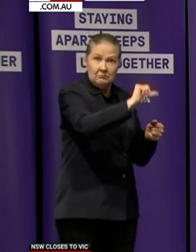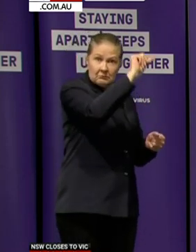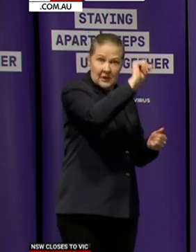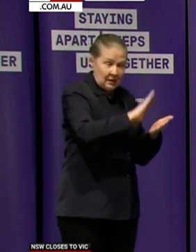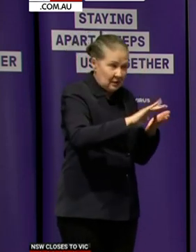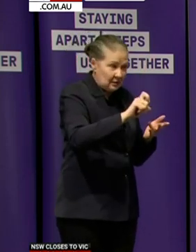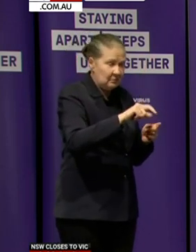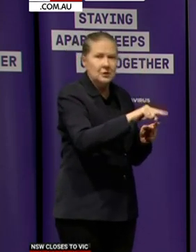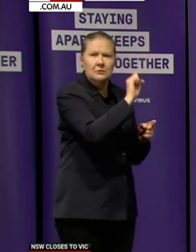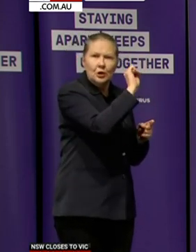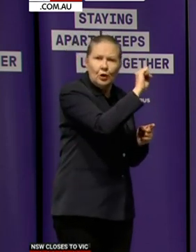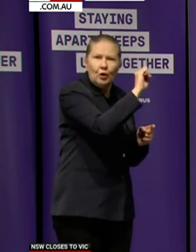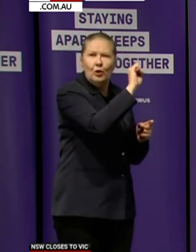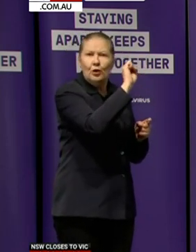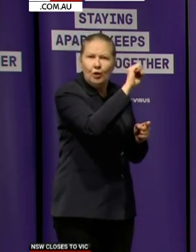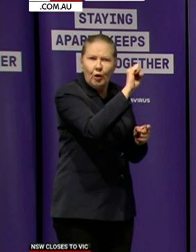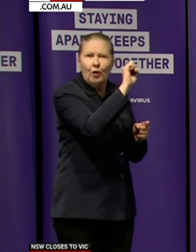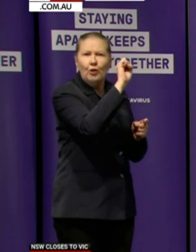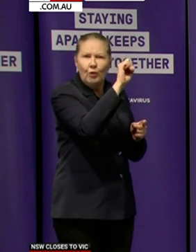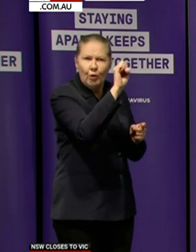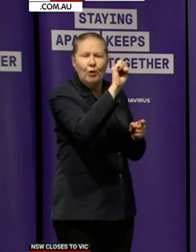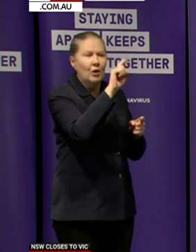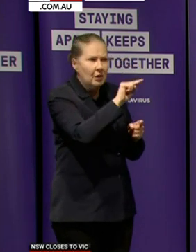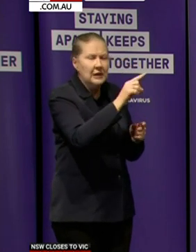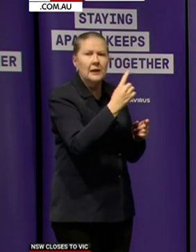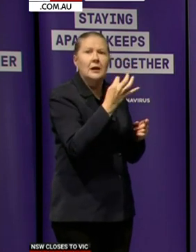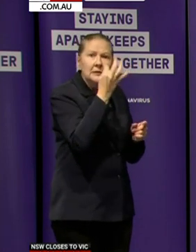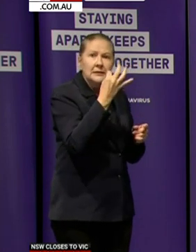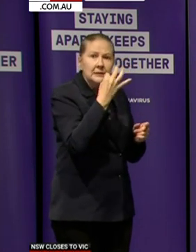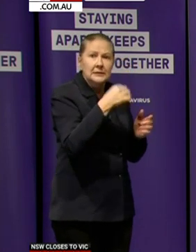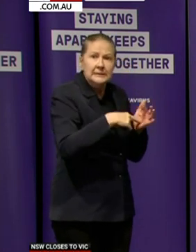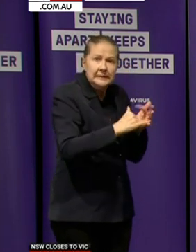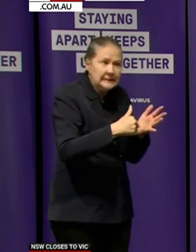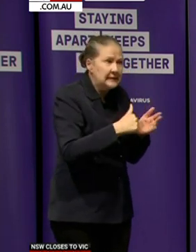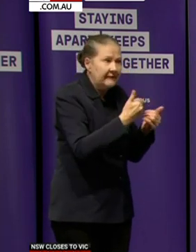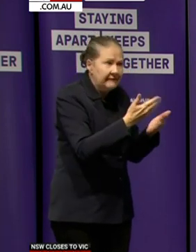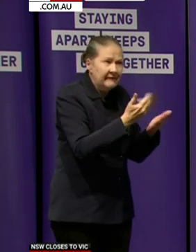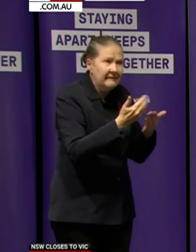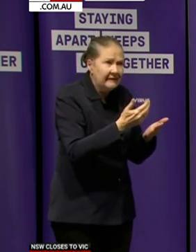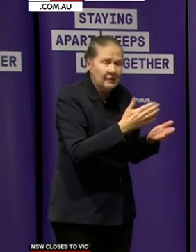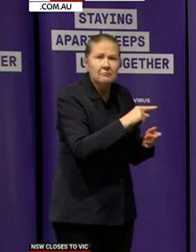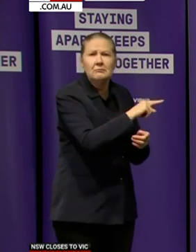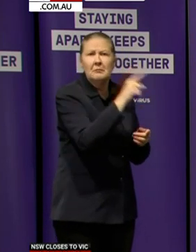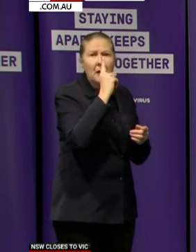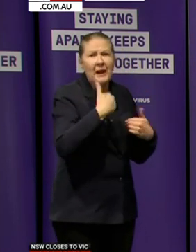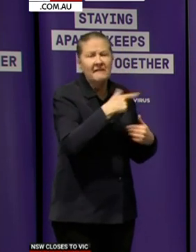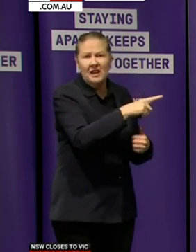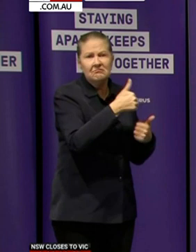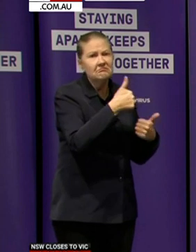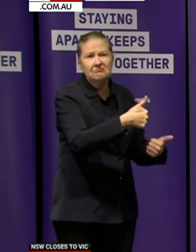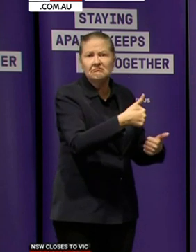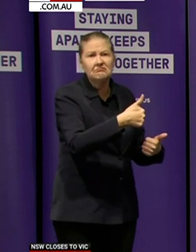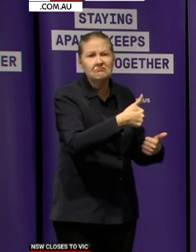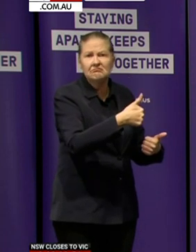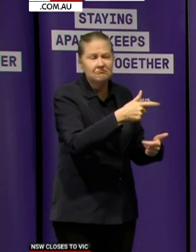tower blocks, testing, and the response from residents has been very positive, very strong, and we will get those